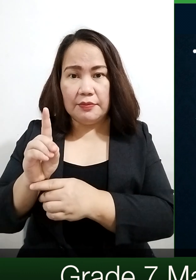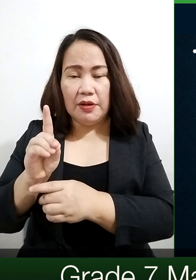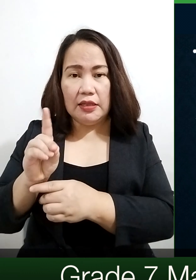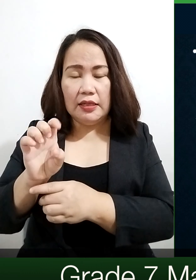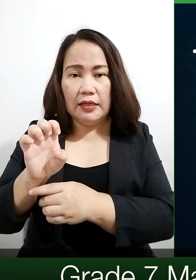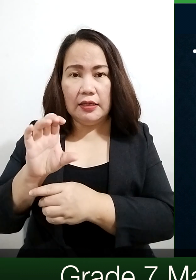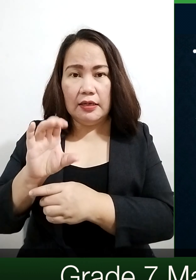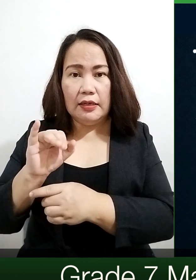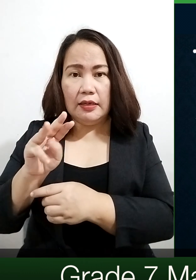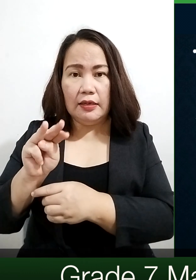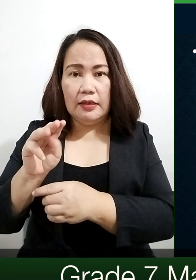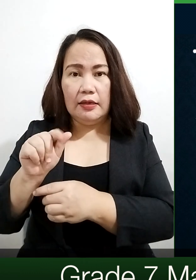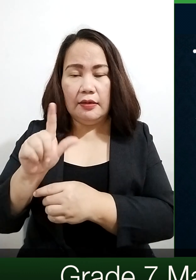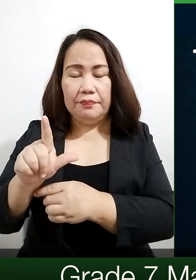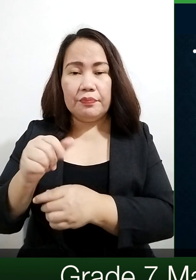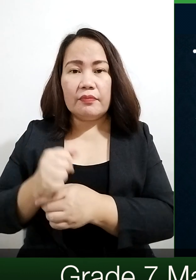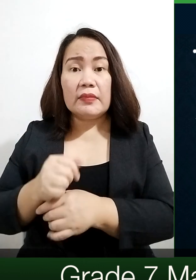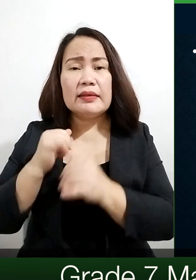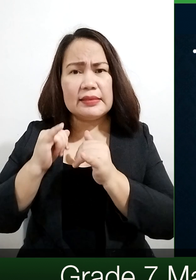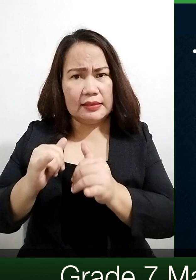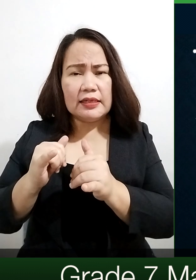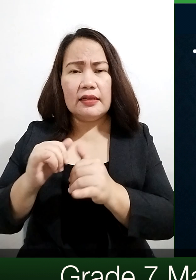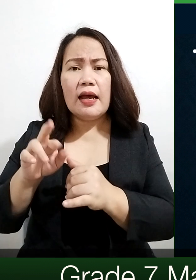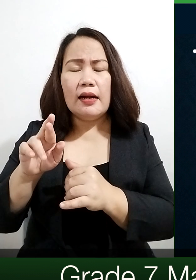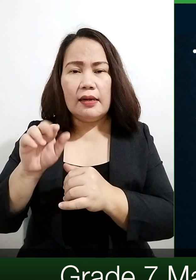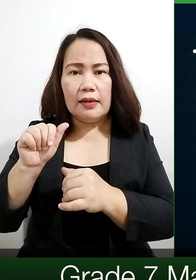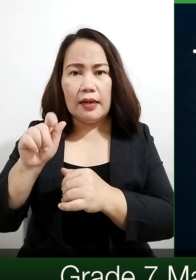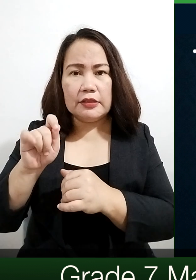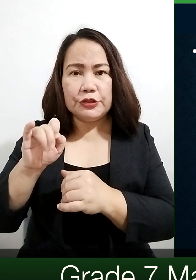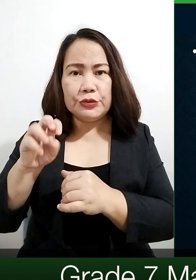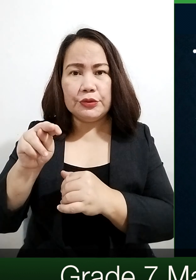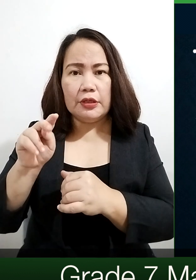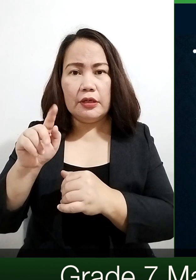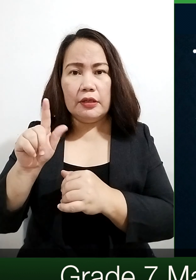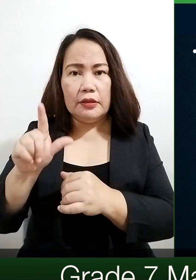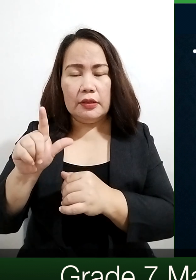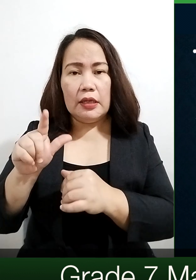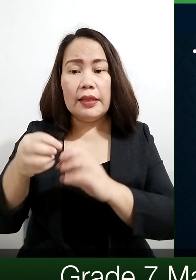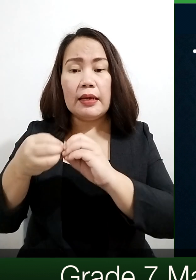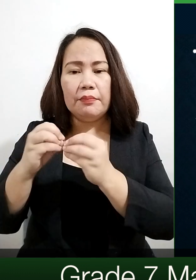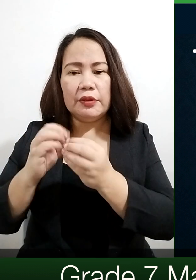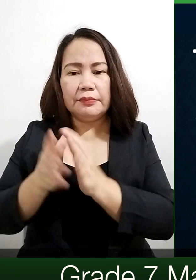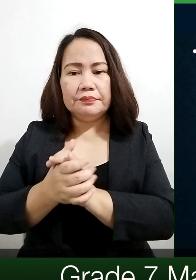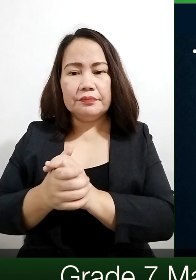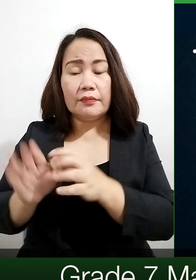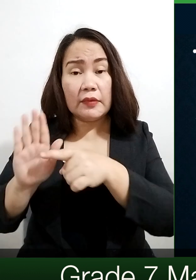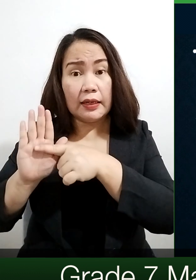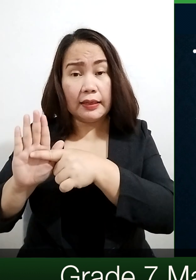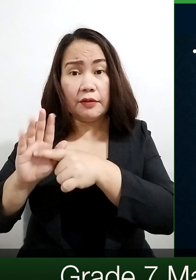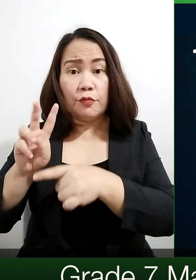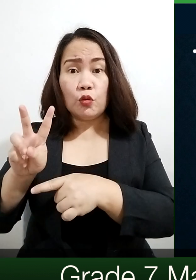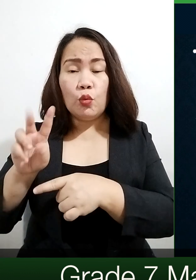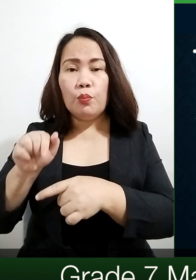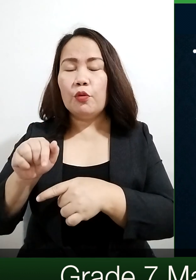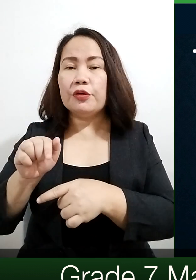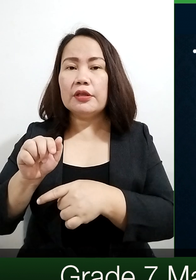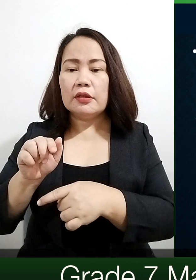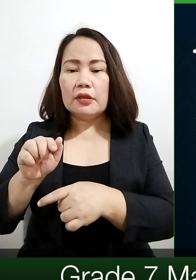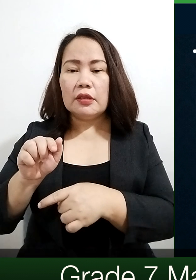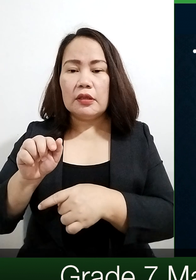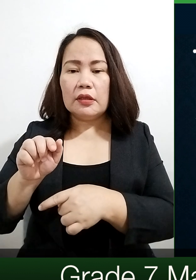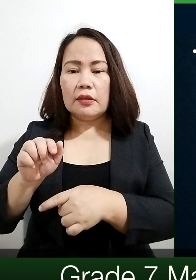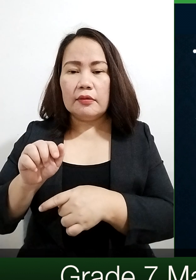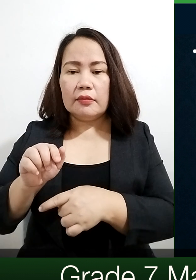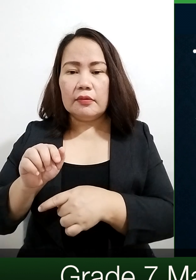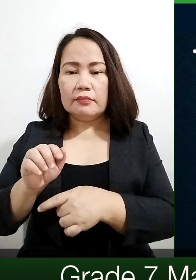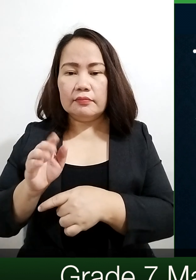So, this is still under rational number. So, kung ipa-plot natin siya, if this is 2.5, so, lampas